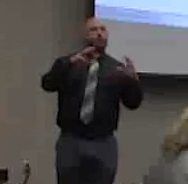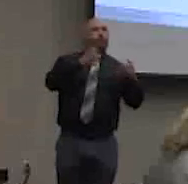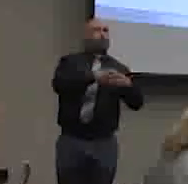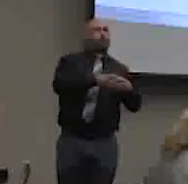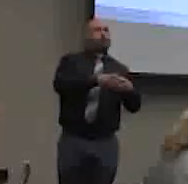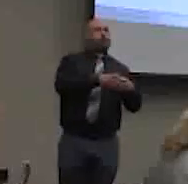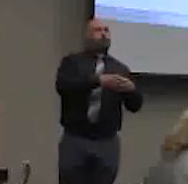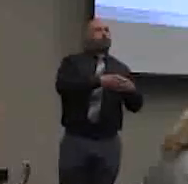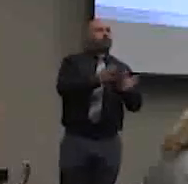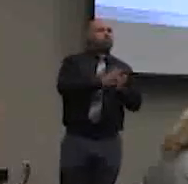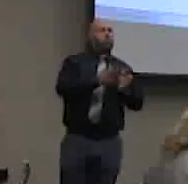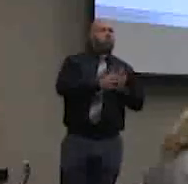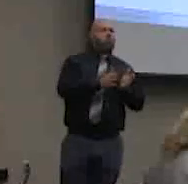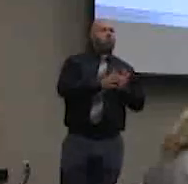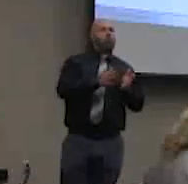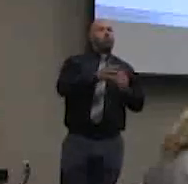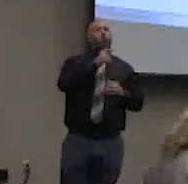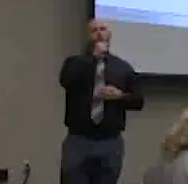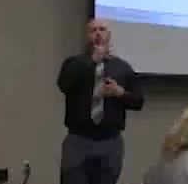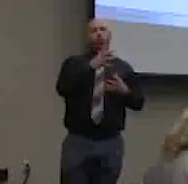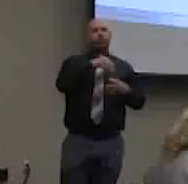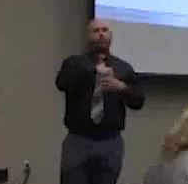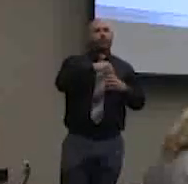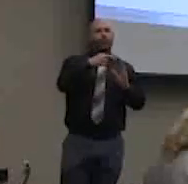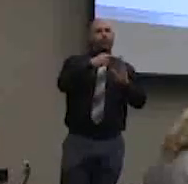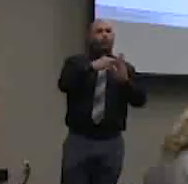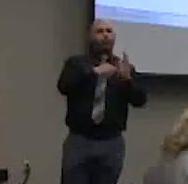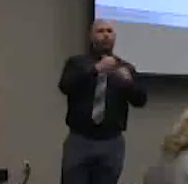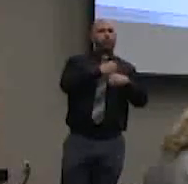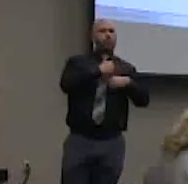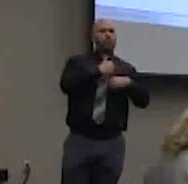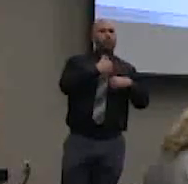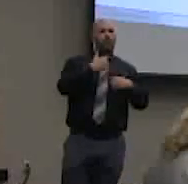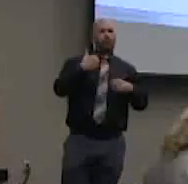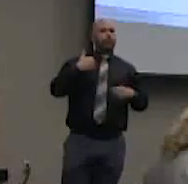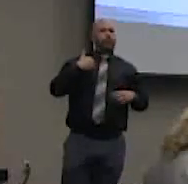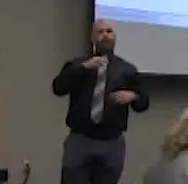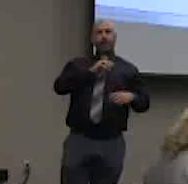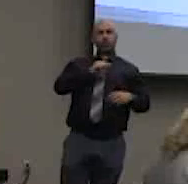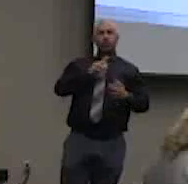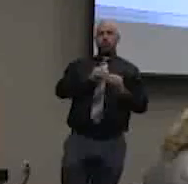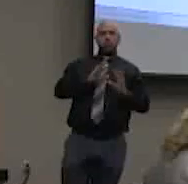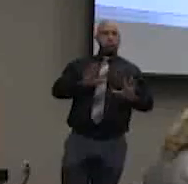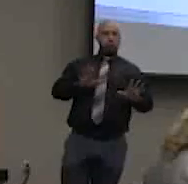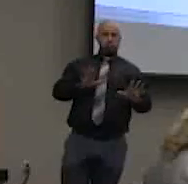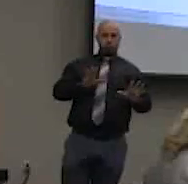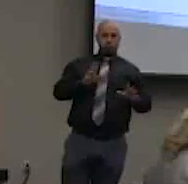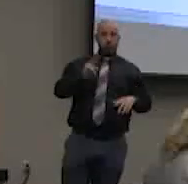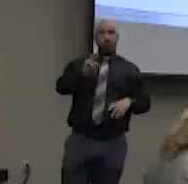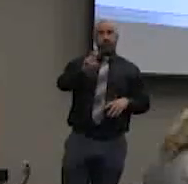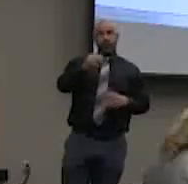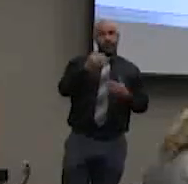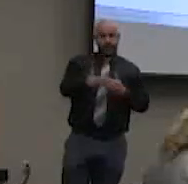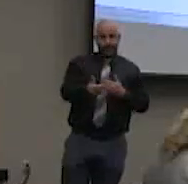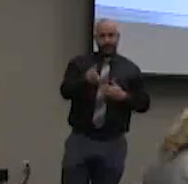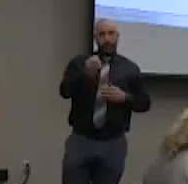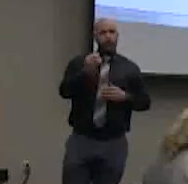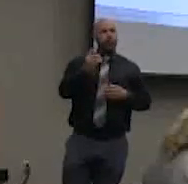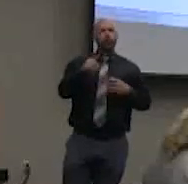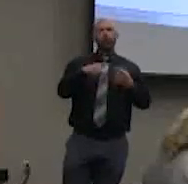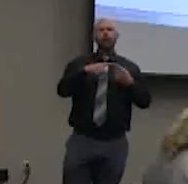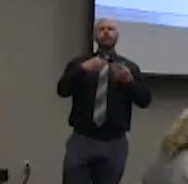rulemaking, and we don't have an October meeting. So when could there possibly be an opportunity for a group to come